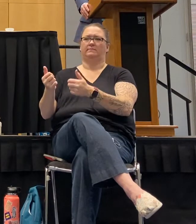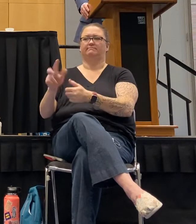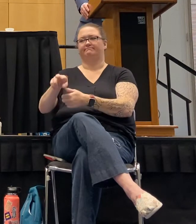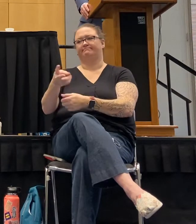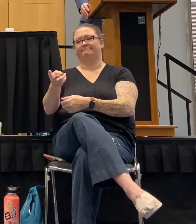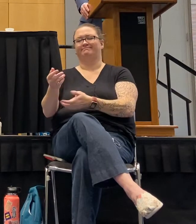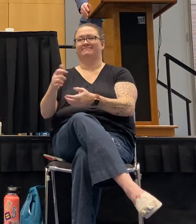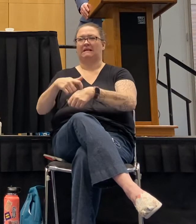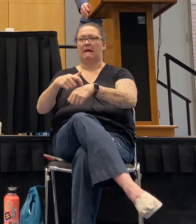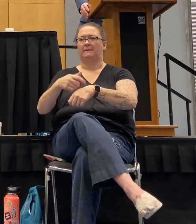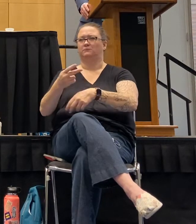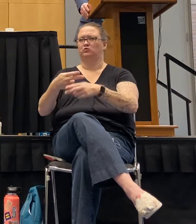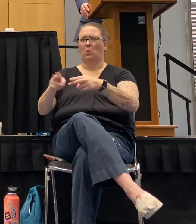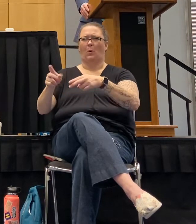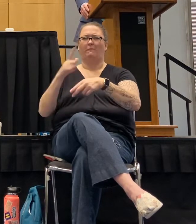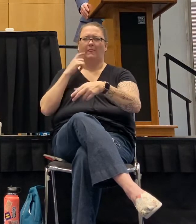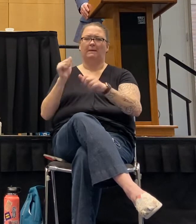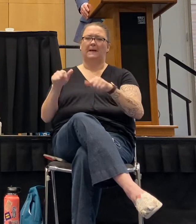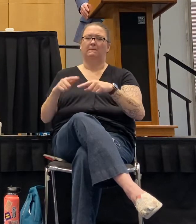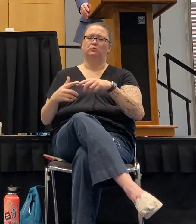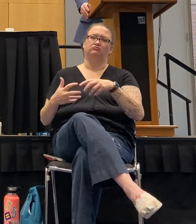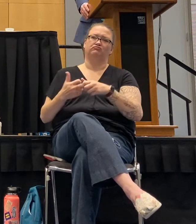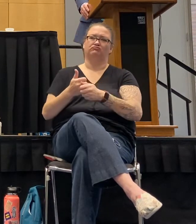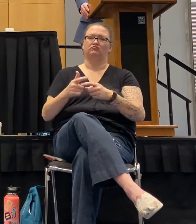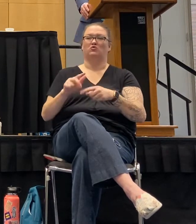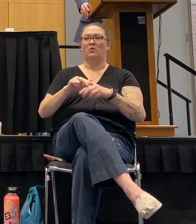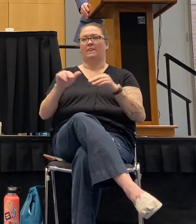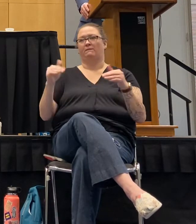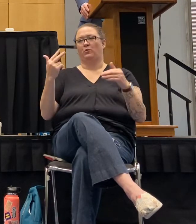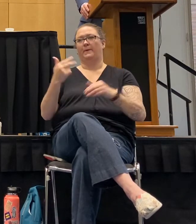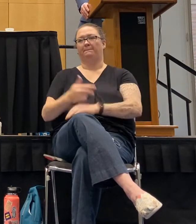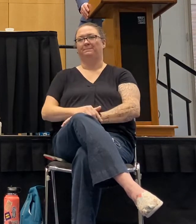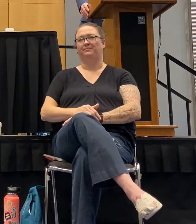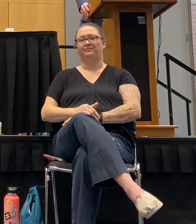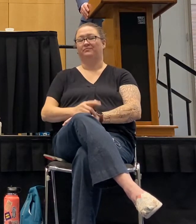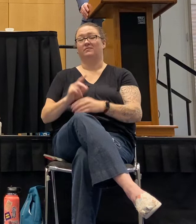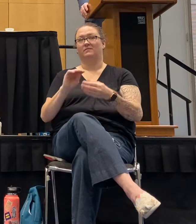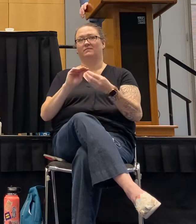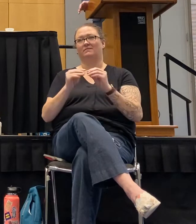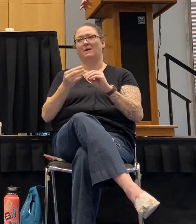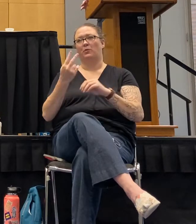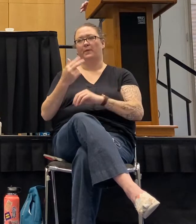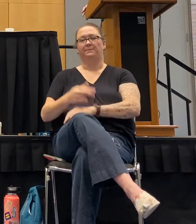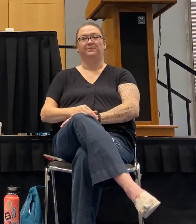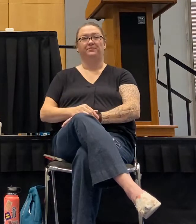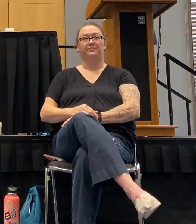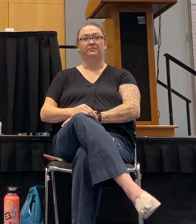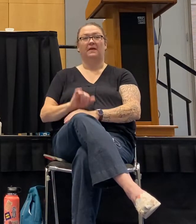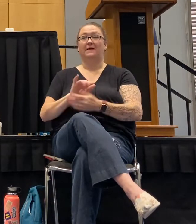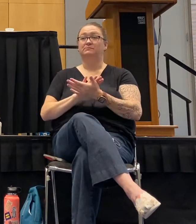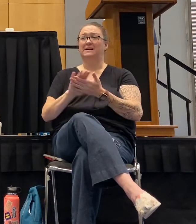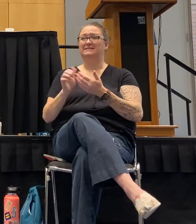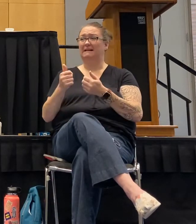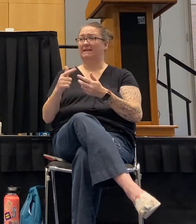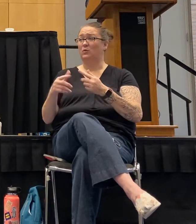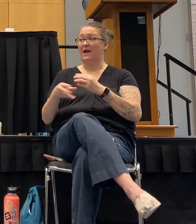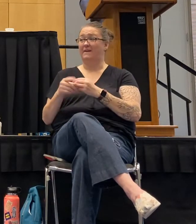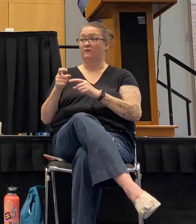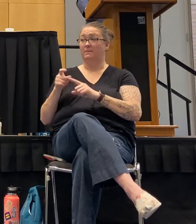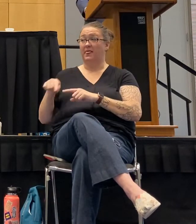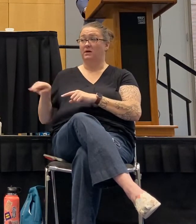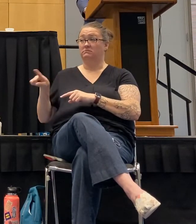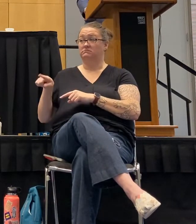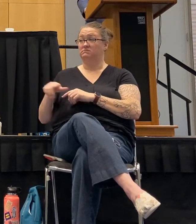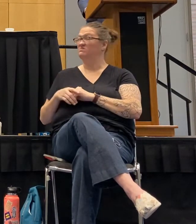be able to come up to that proficiency that they needed. And so that's been really nice. Anything to add from Luis and Julie on theirs?